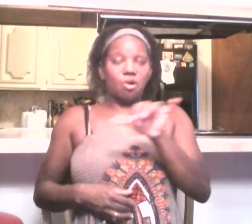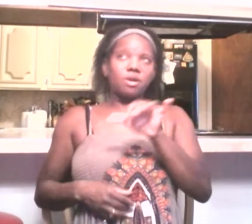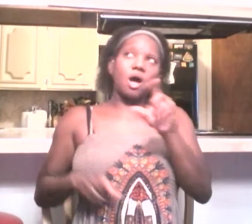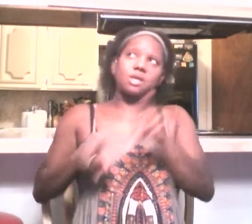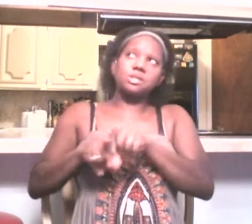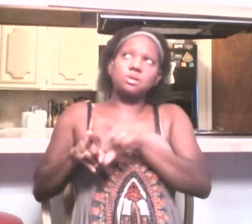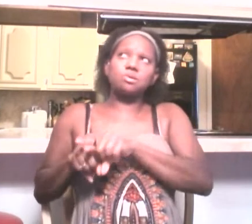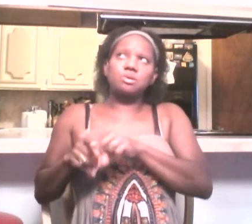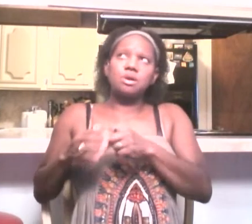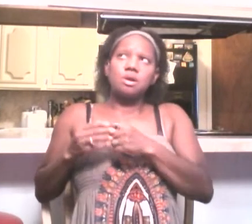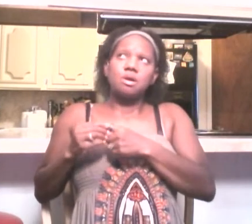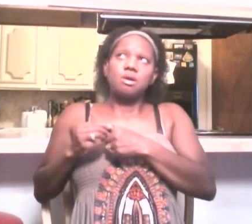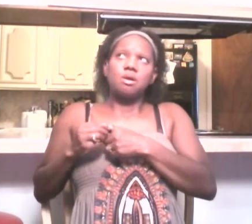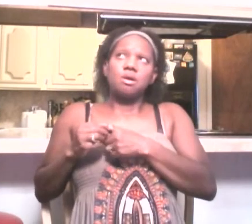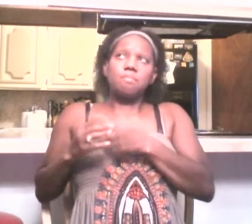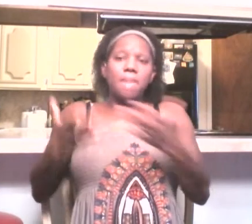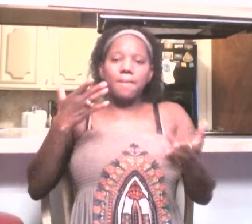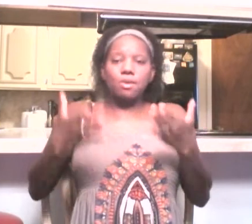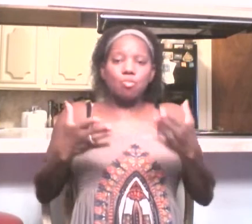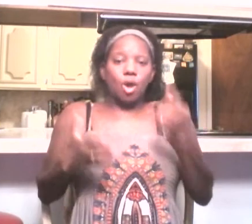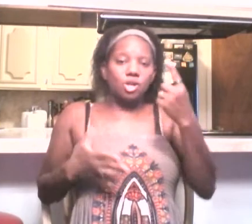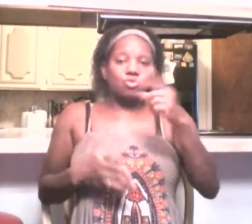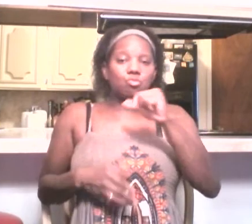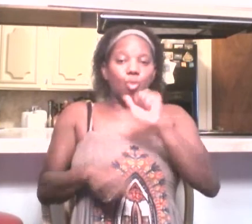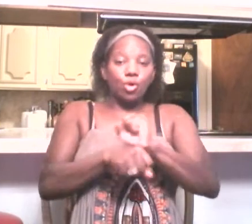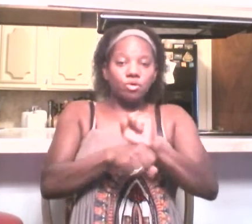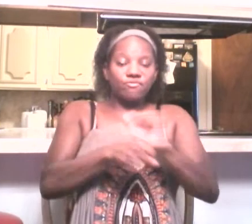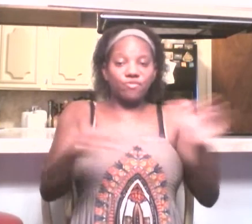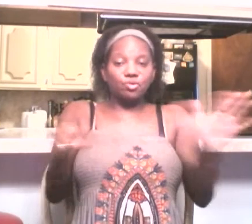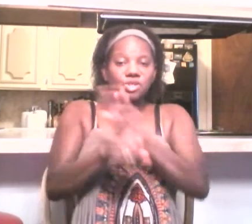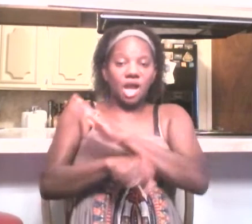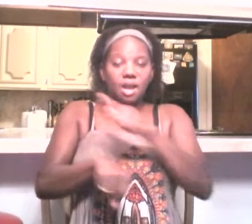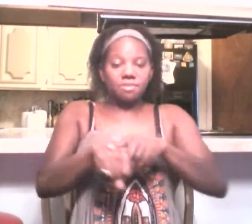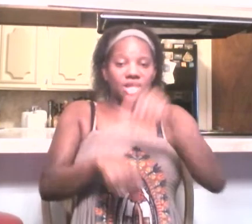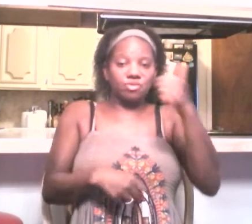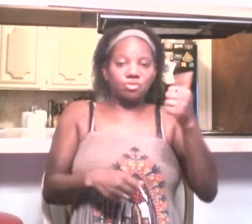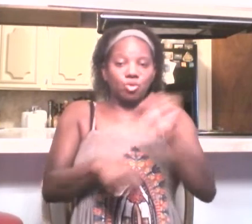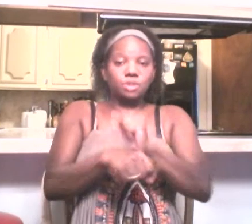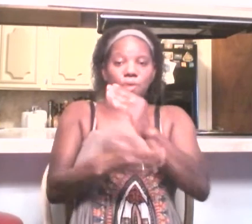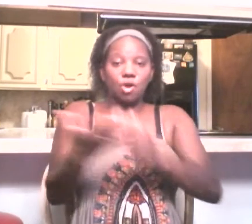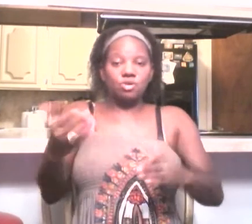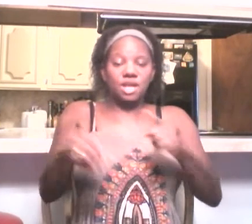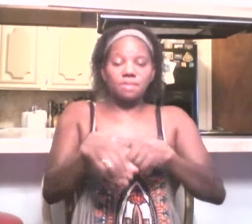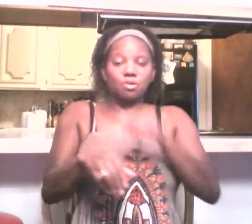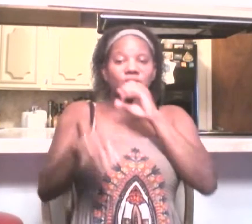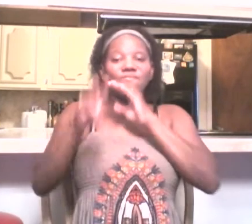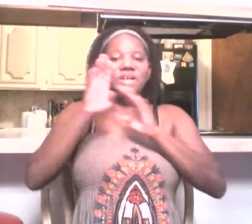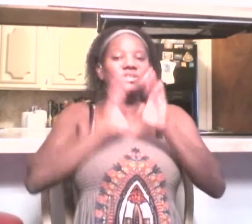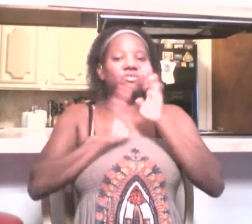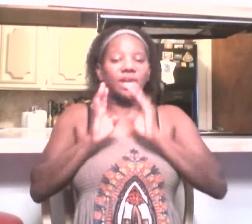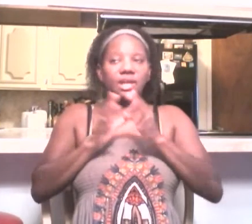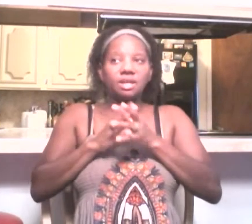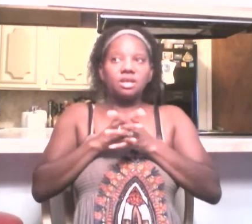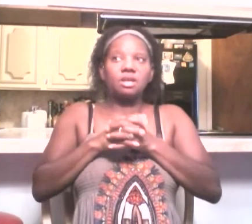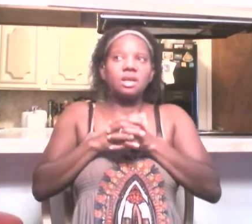And also, maybe one of you work full time and the other one works part time. Don't get frustrated. It's